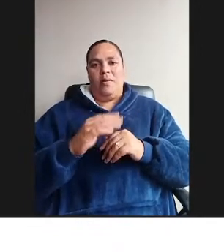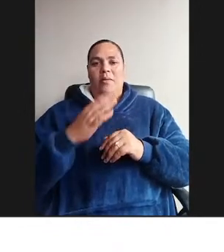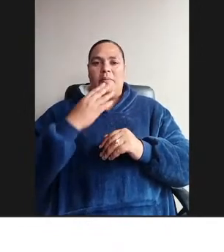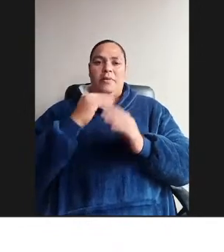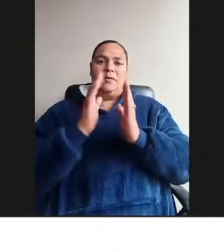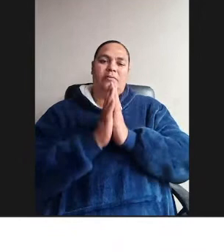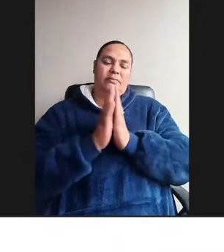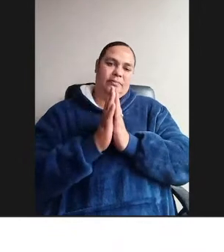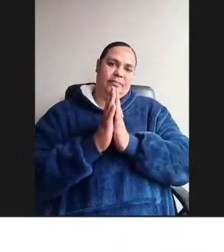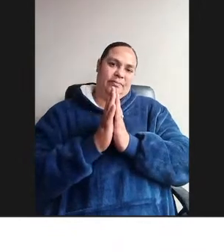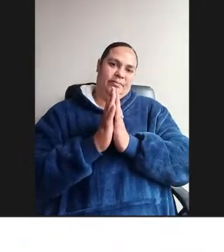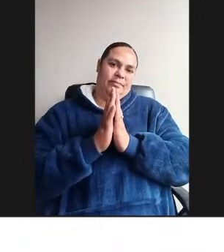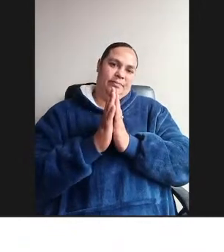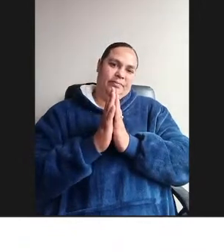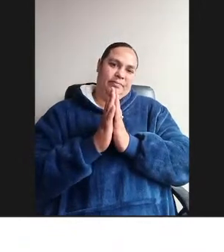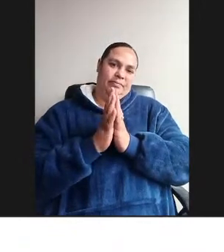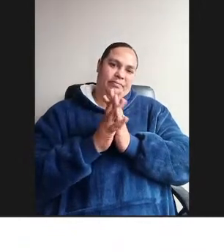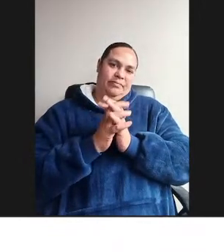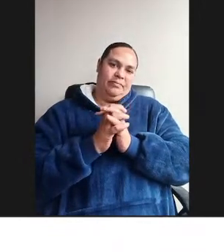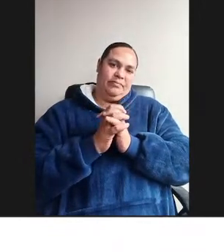afresh.